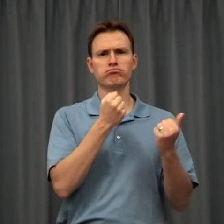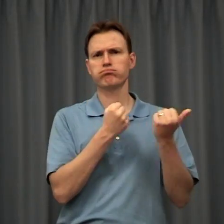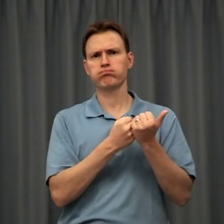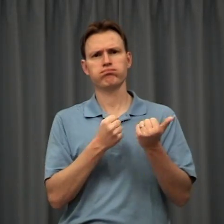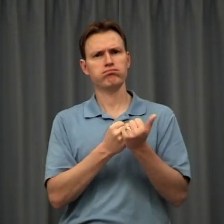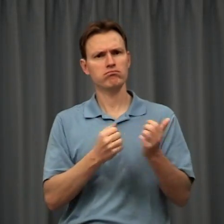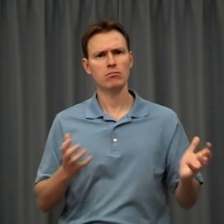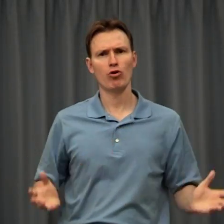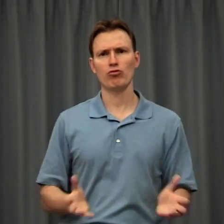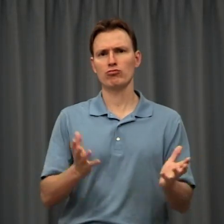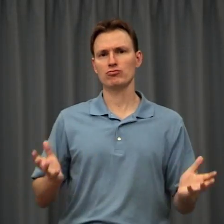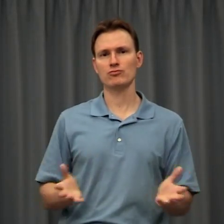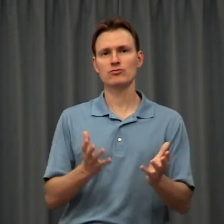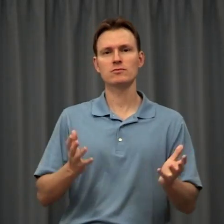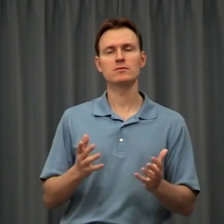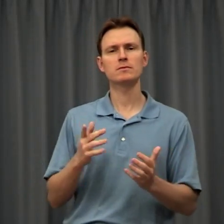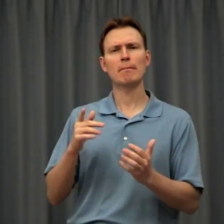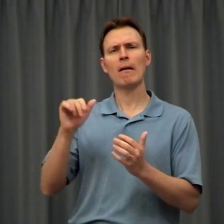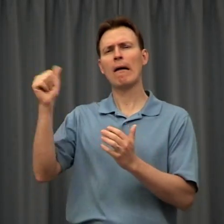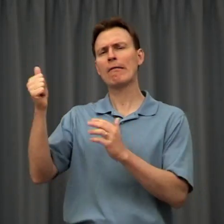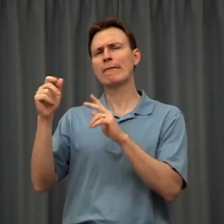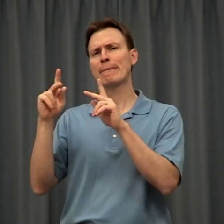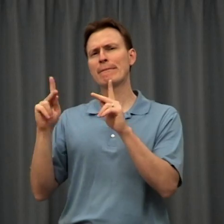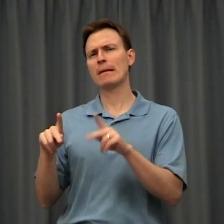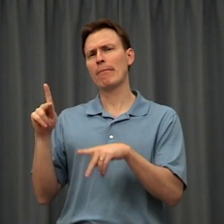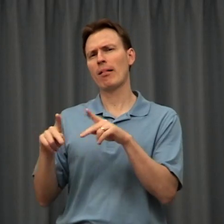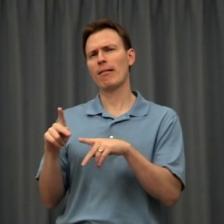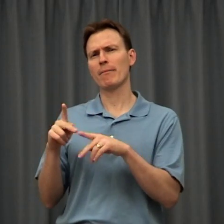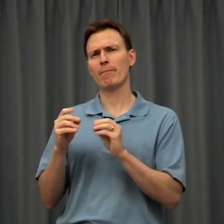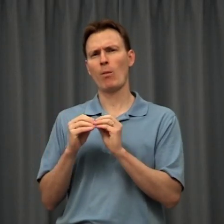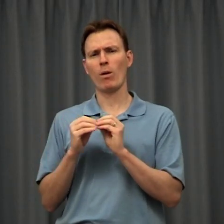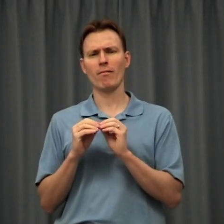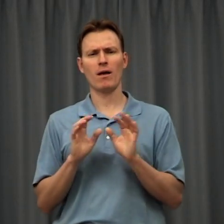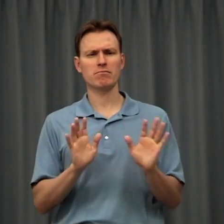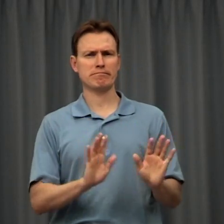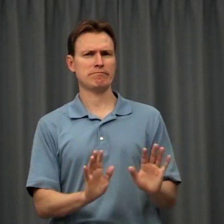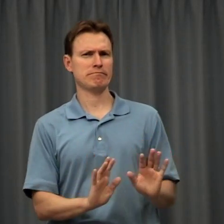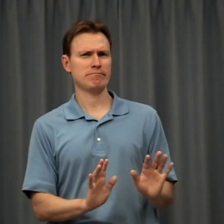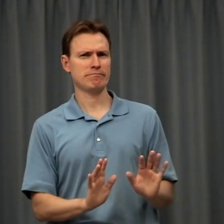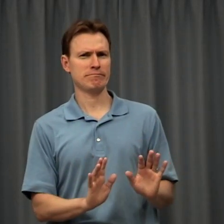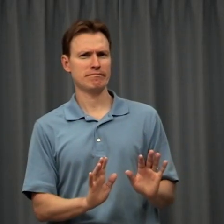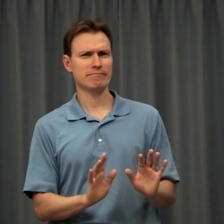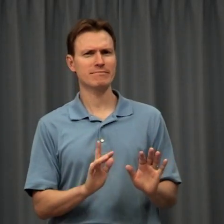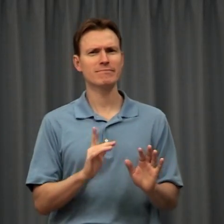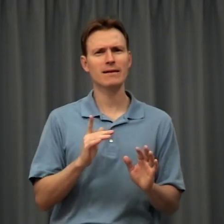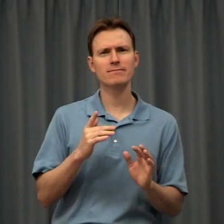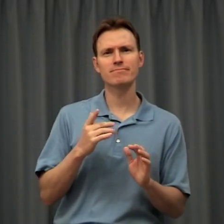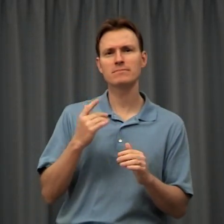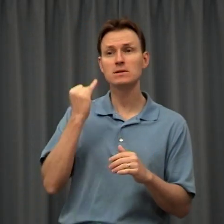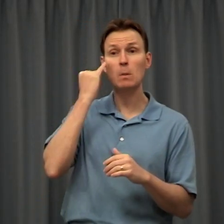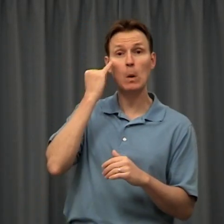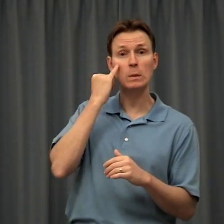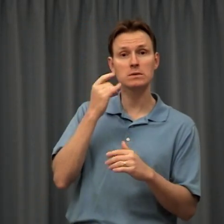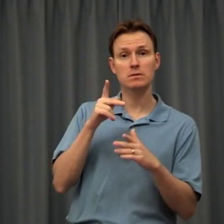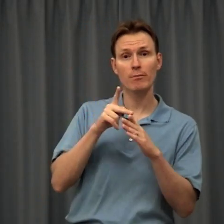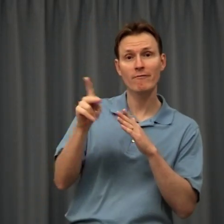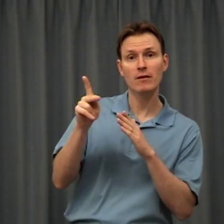very supportive. They really encouraged me. Other people were more discouraging. When mentioning a career